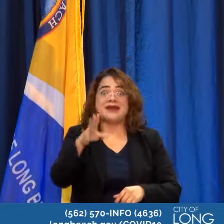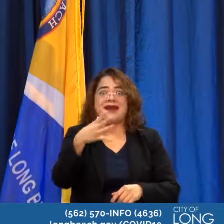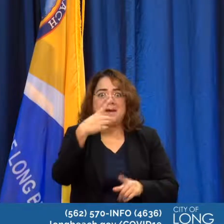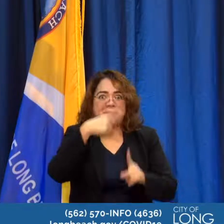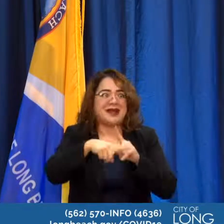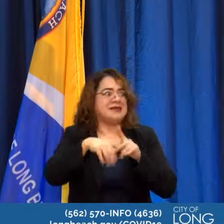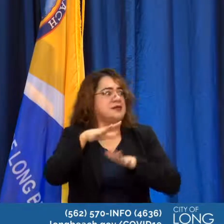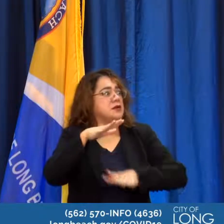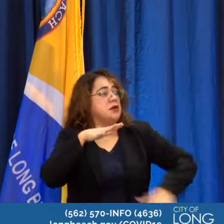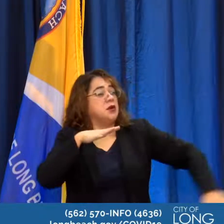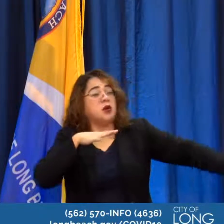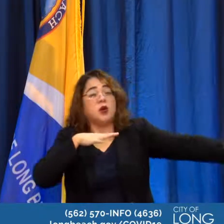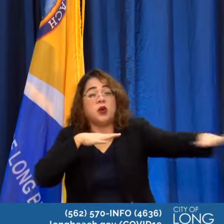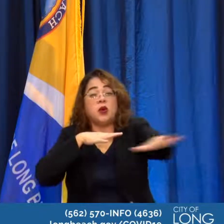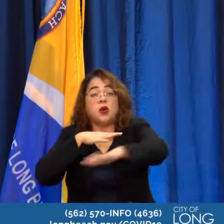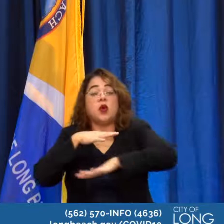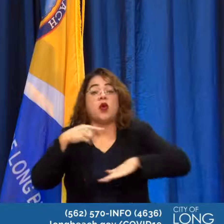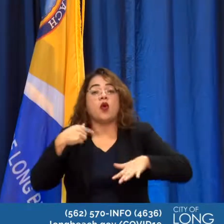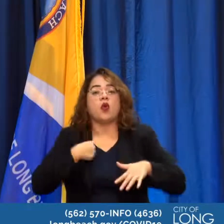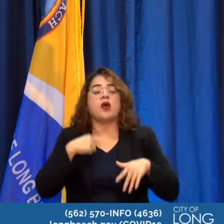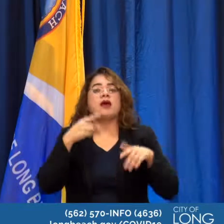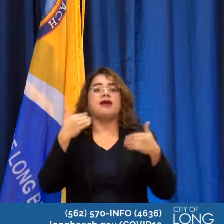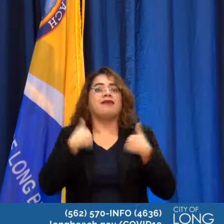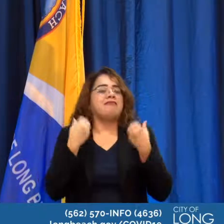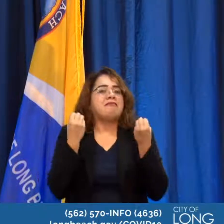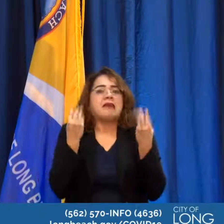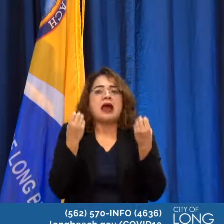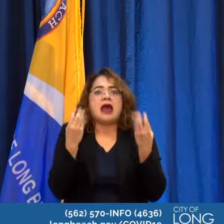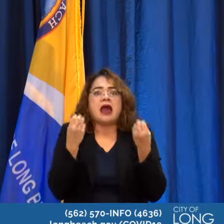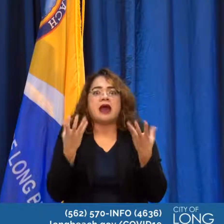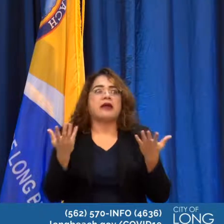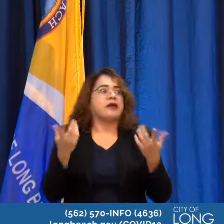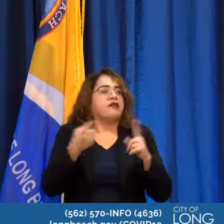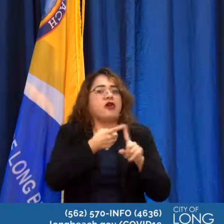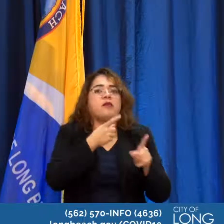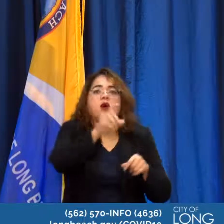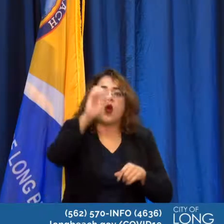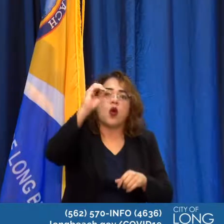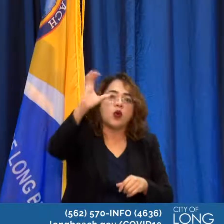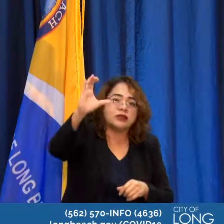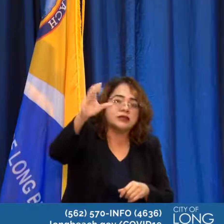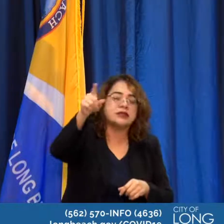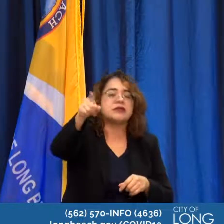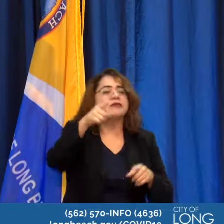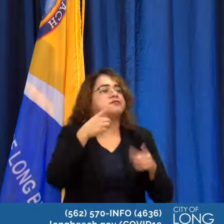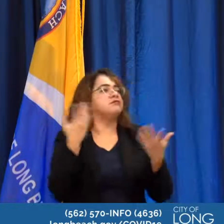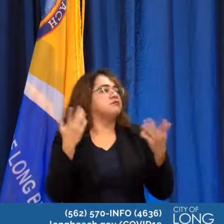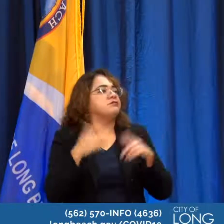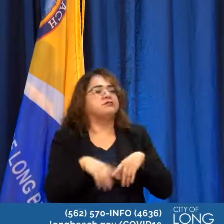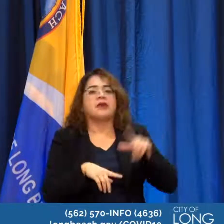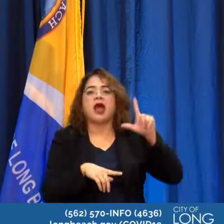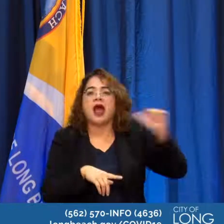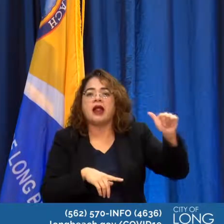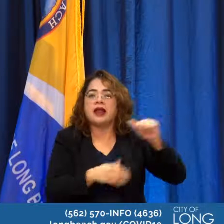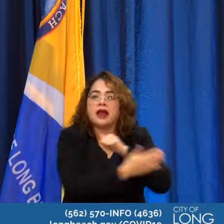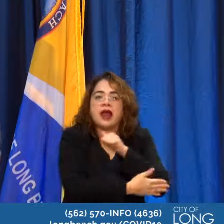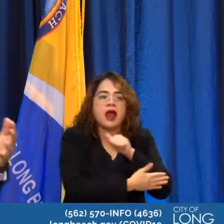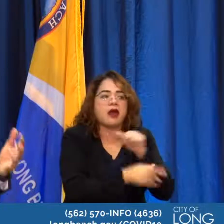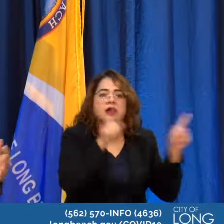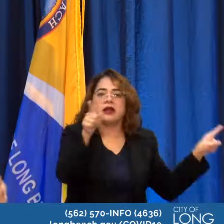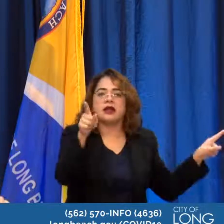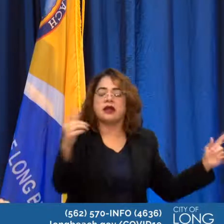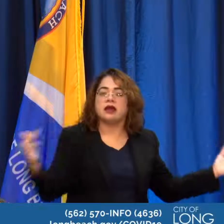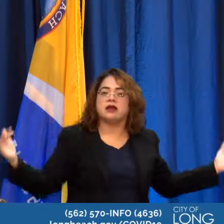Beach residents in our hospital, because we also have folks from Orange County and all across LA County